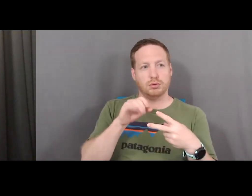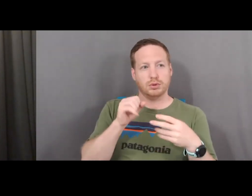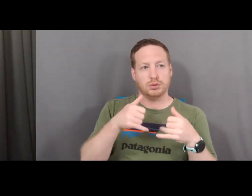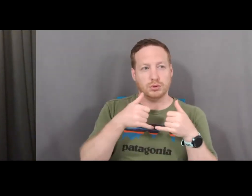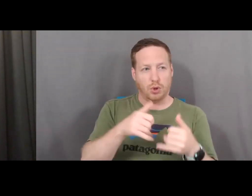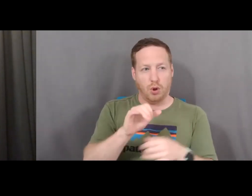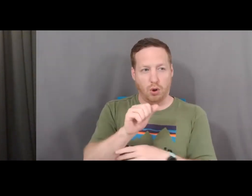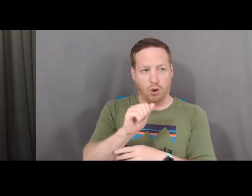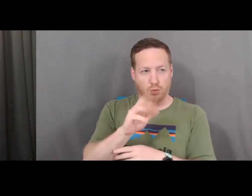is legislative.